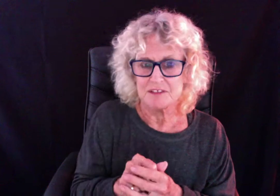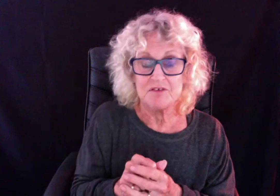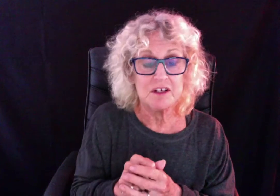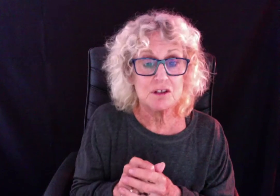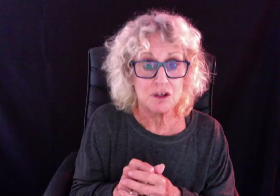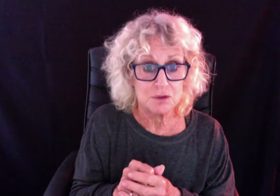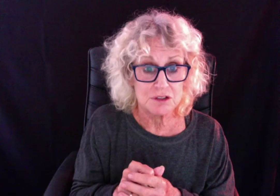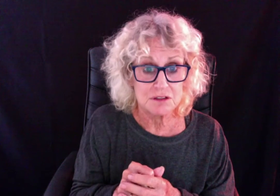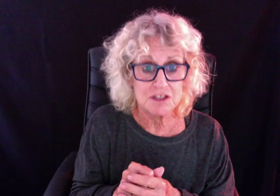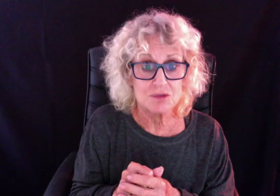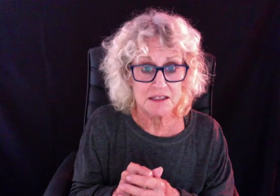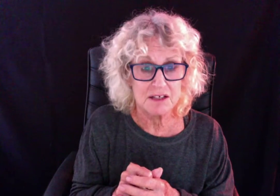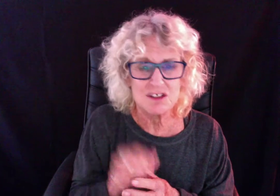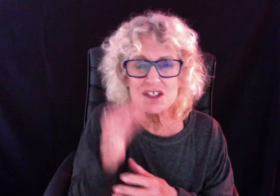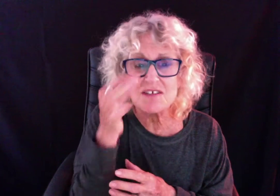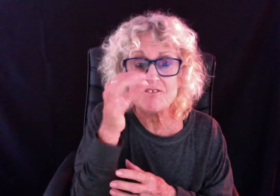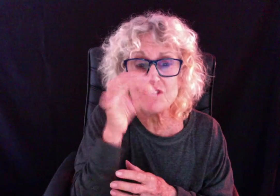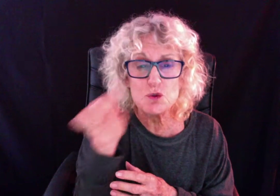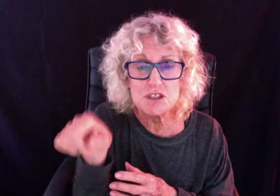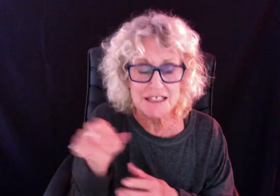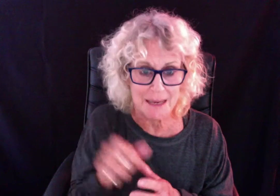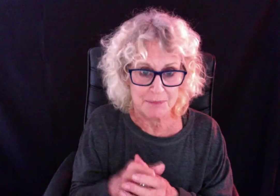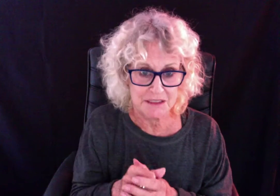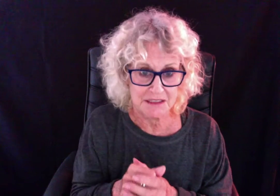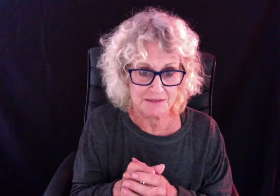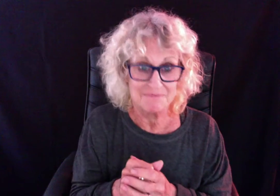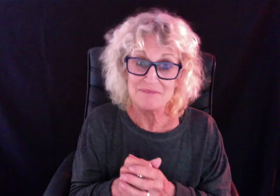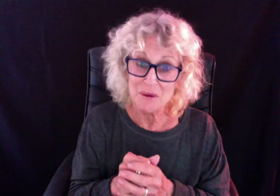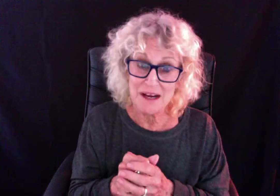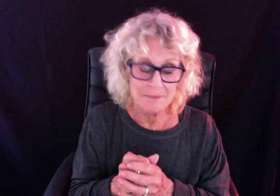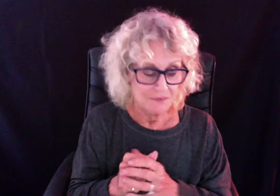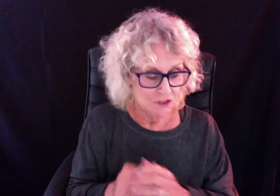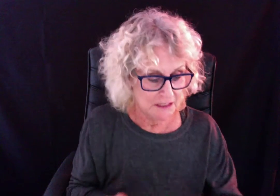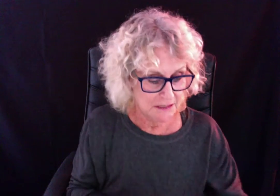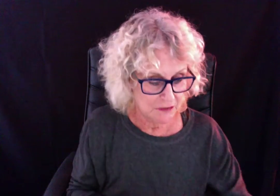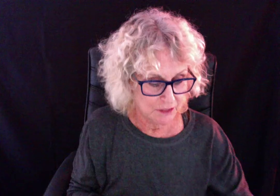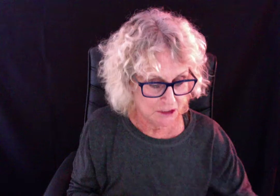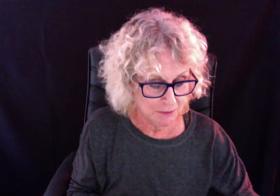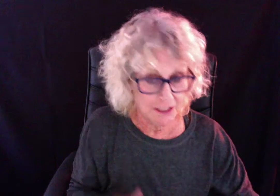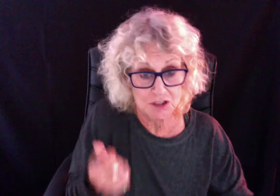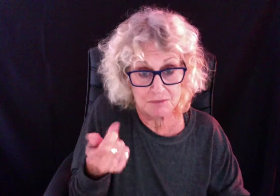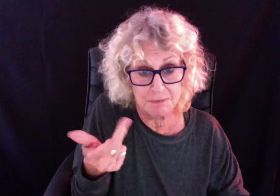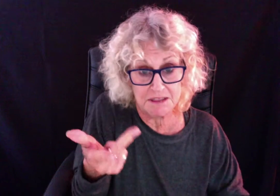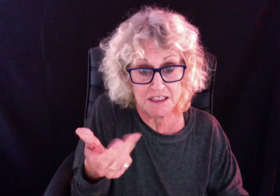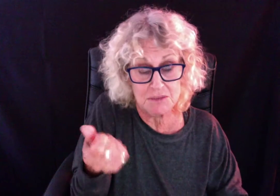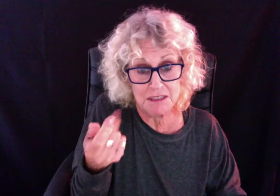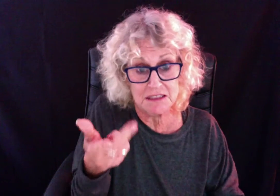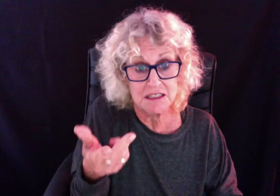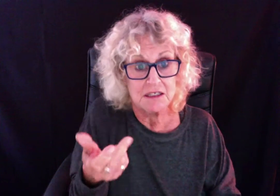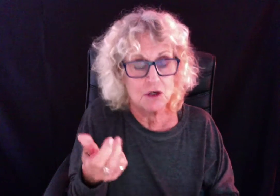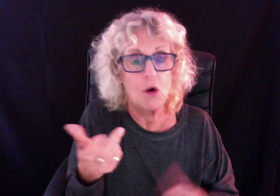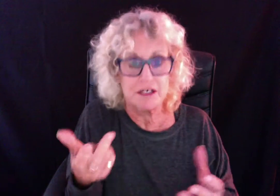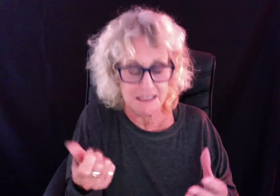very close. It's right there, just a few steps. All right, so that's another explanation. But this means quantity.